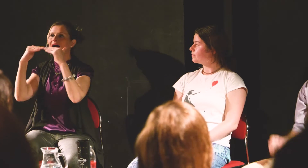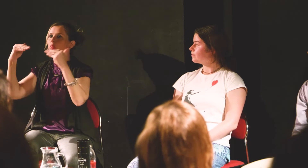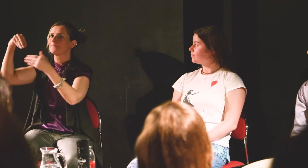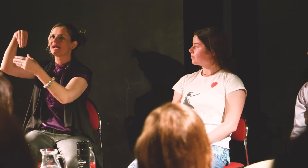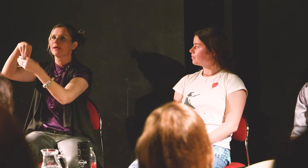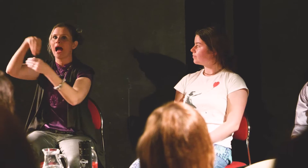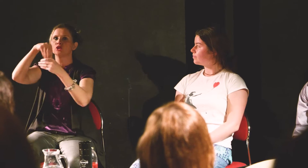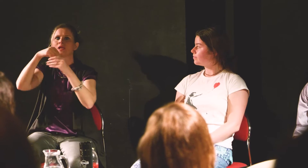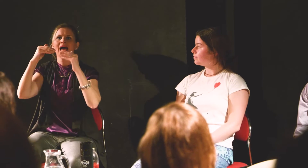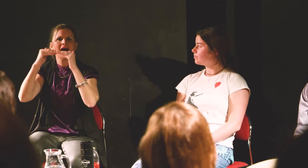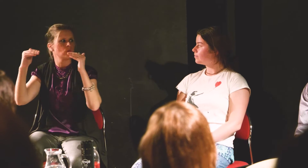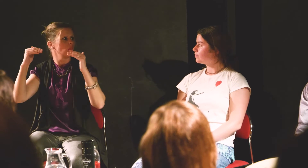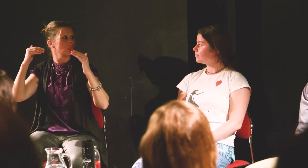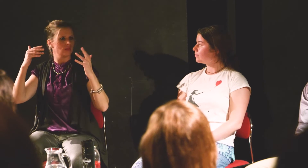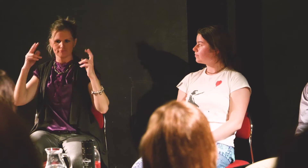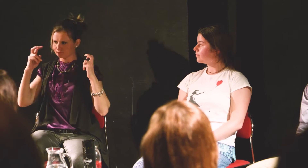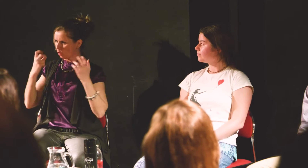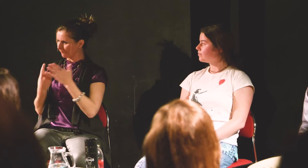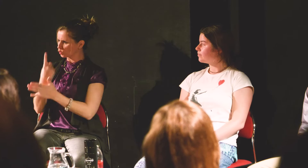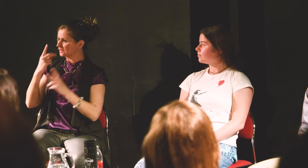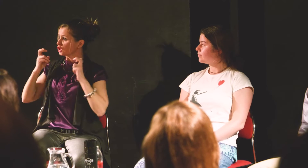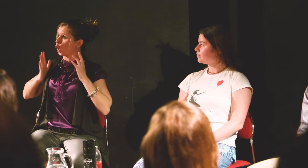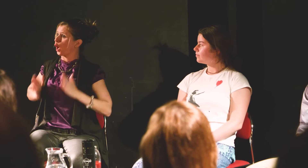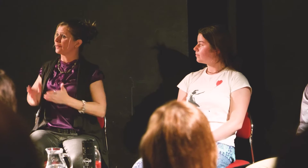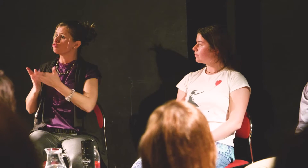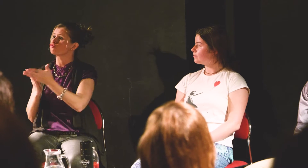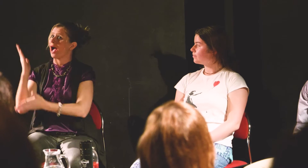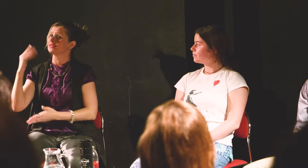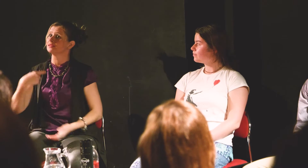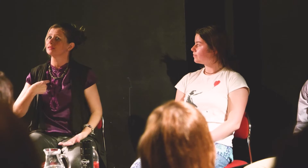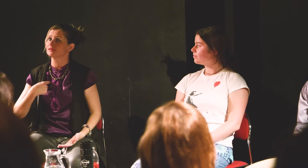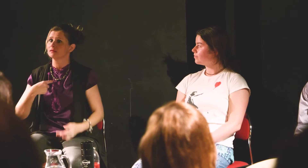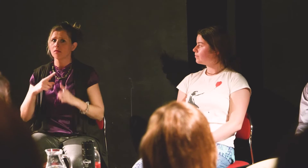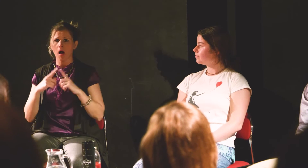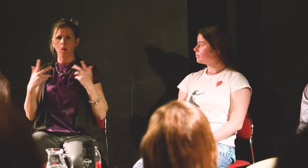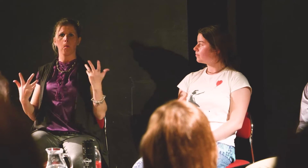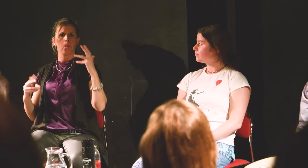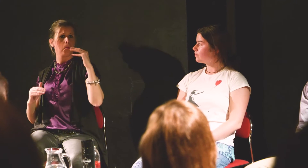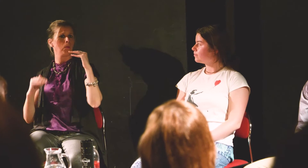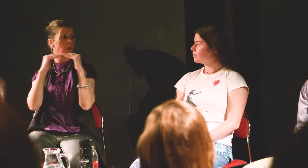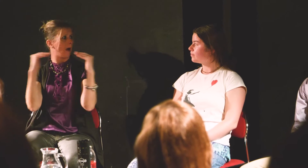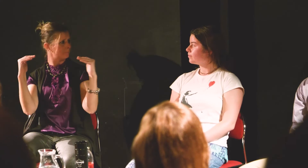equal access. Yes. Equal participation. Equal opportunity. Oh, a human right.